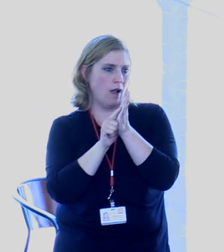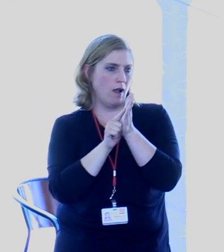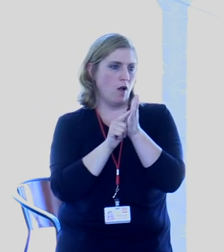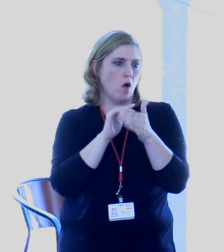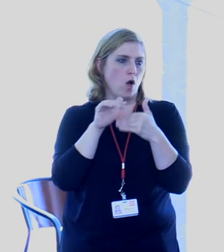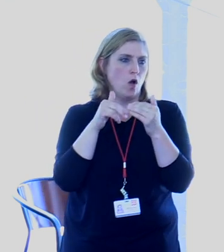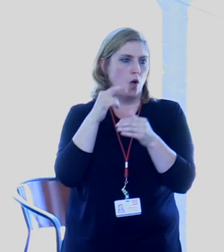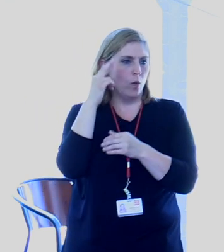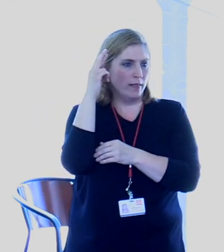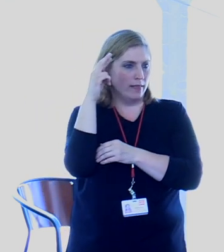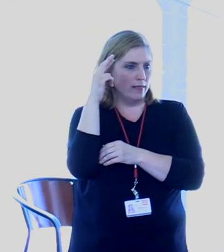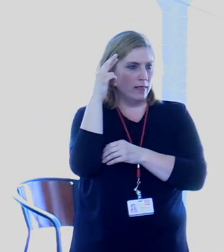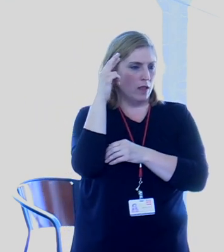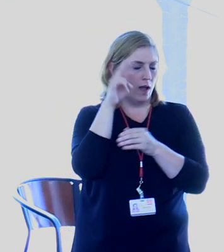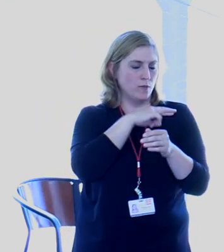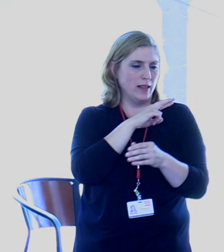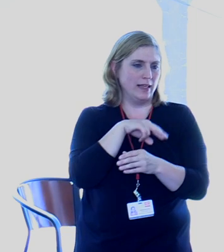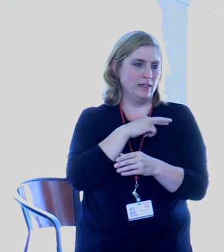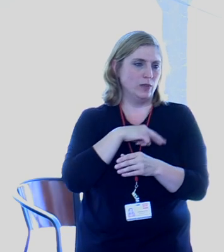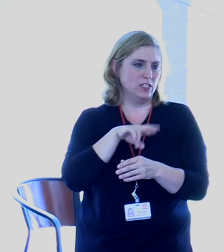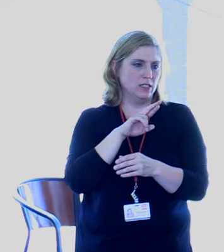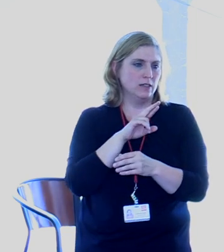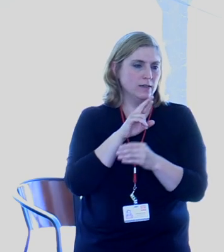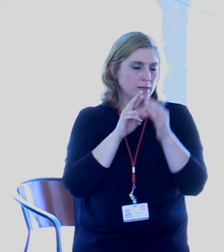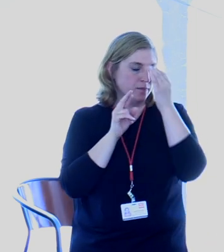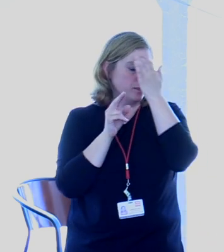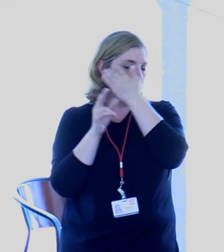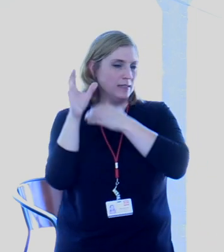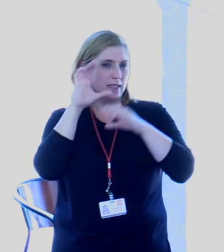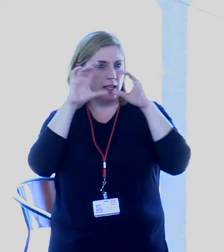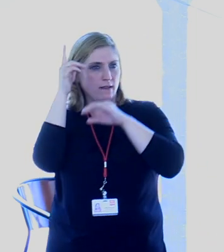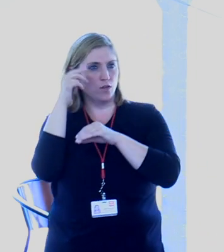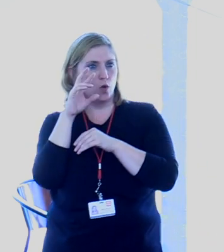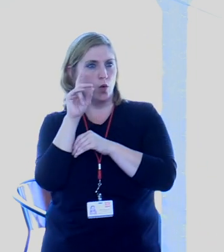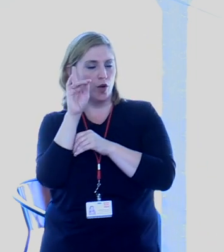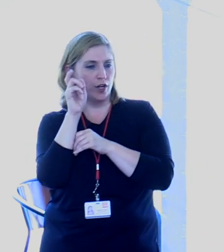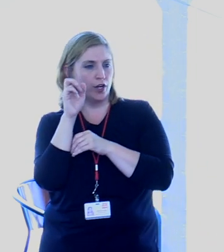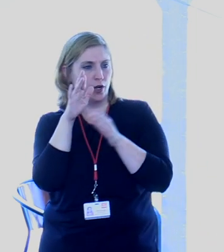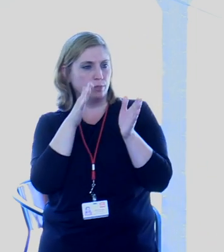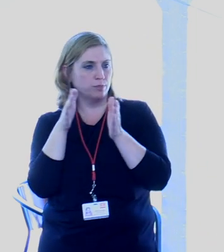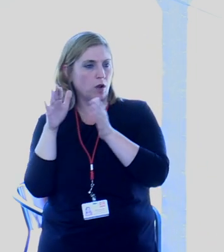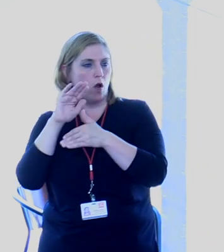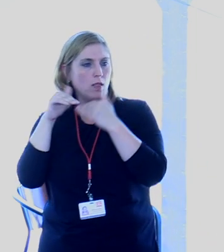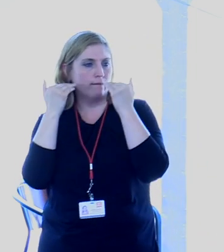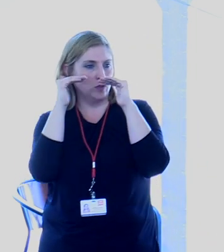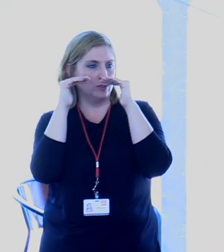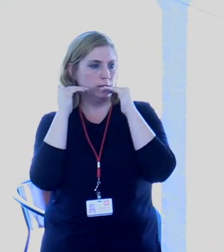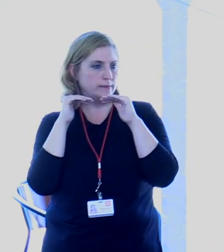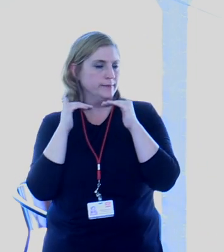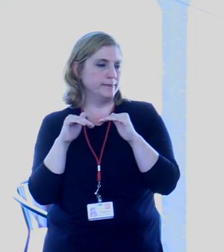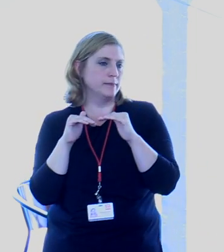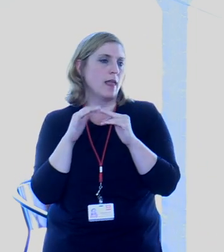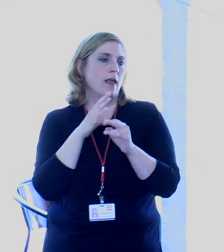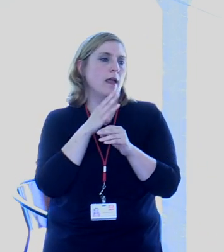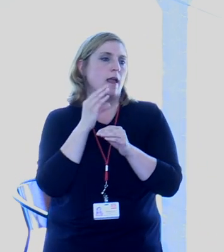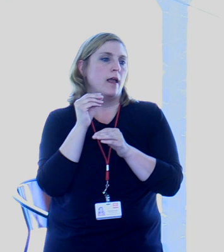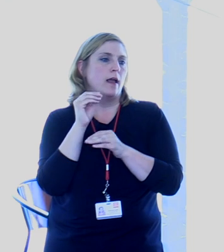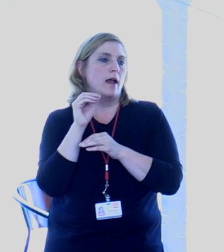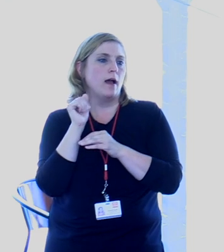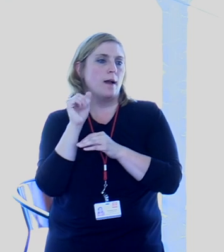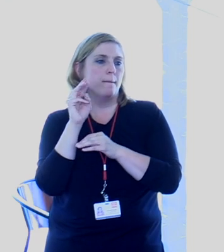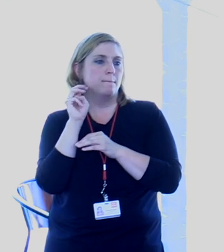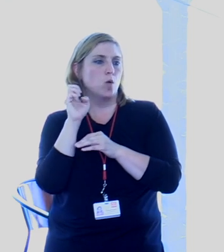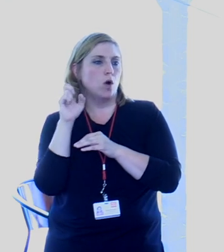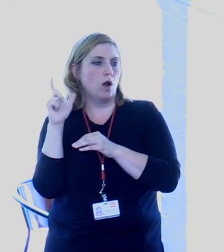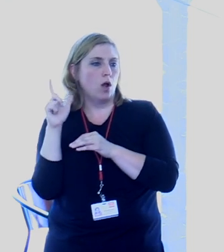all religions, okay, that have been seeking for order at all levels. Okay, also a moral order.